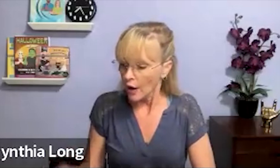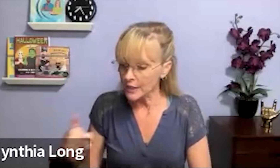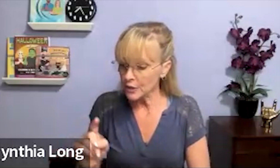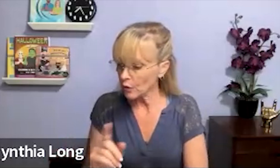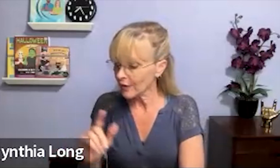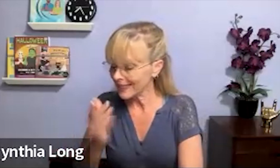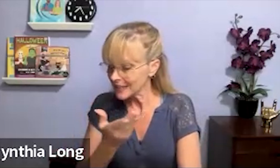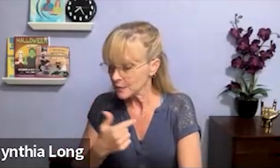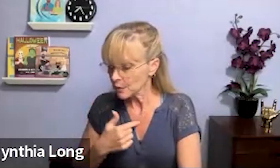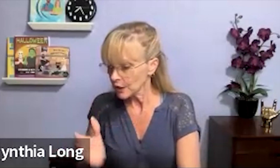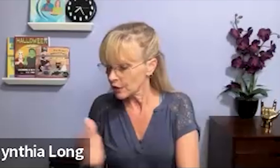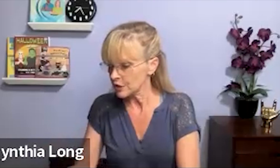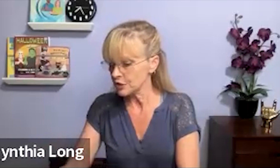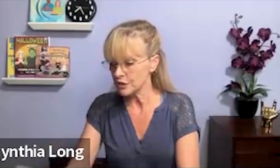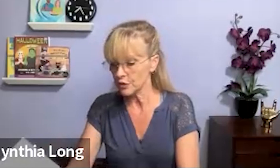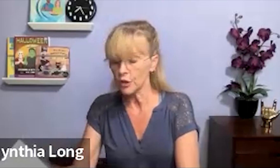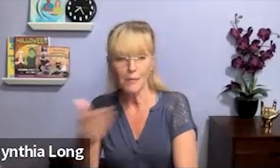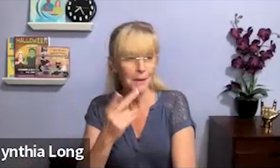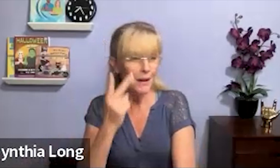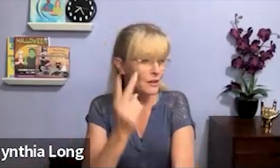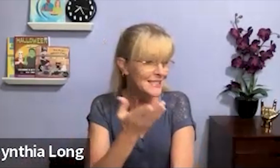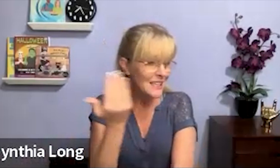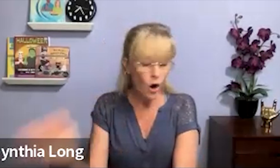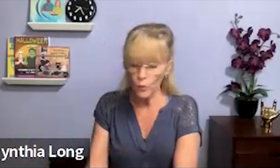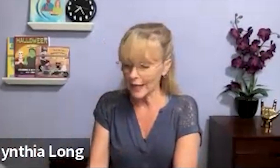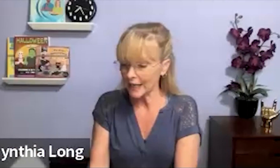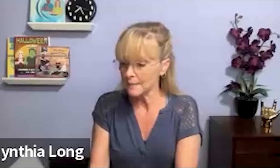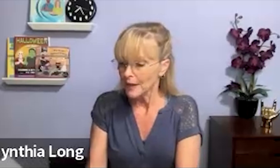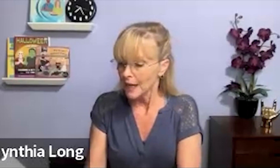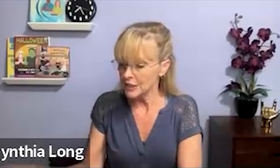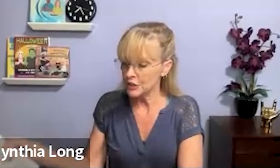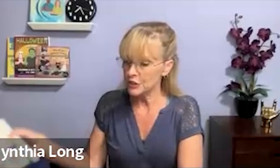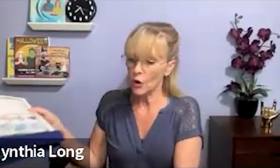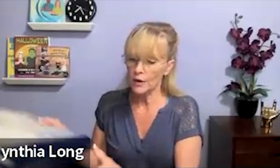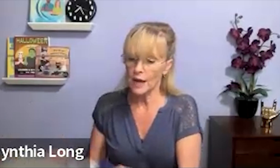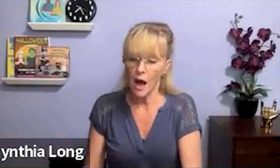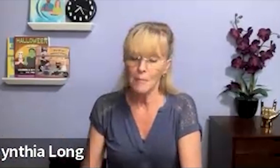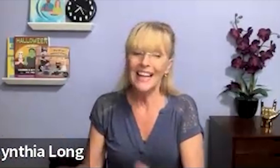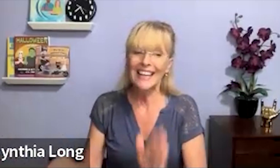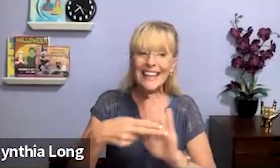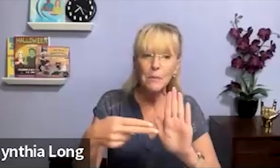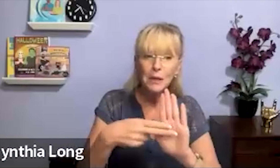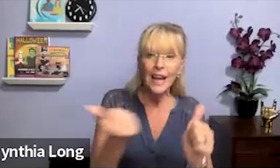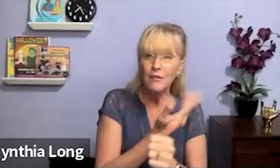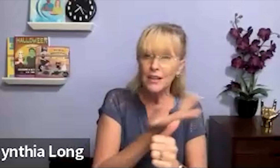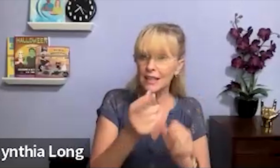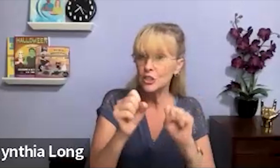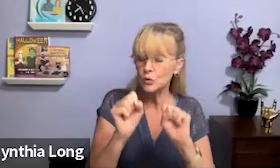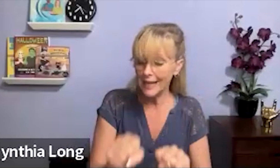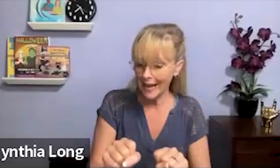Okay, so the things that we're going to encourage you to do, and you maybe have already seen already, is to start labeling everything that you